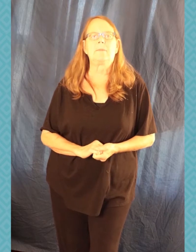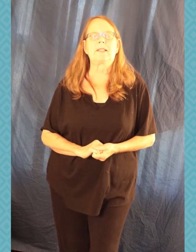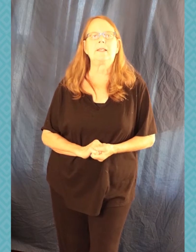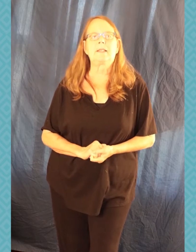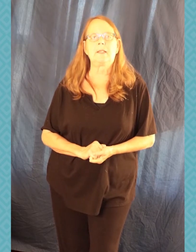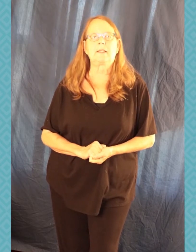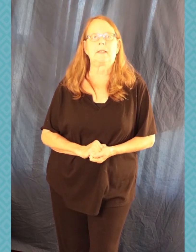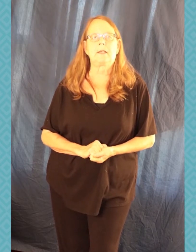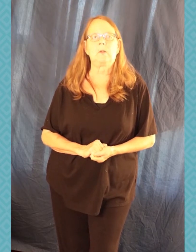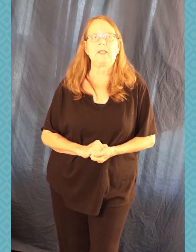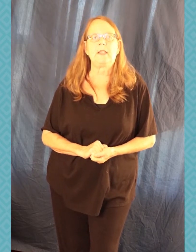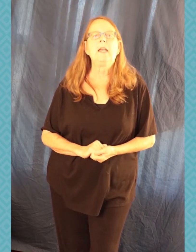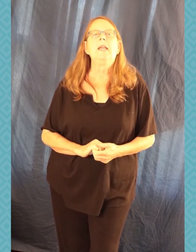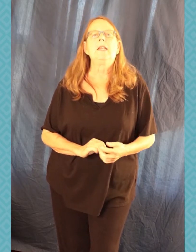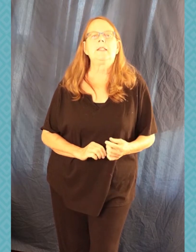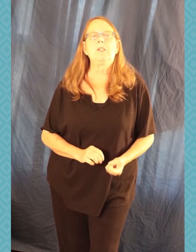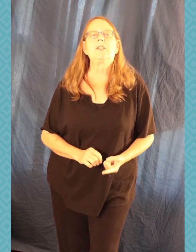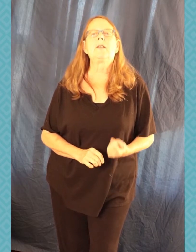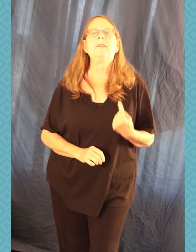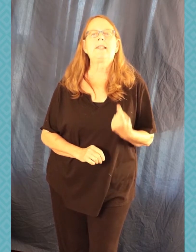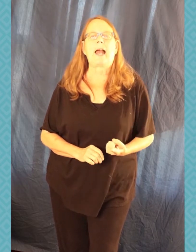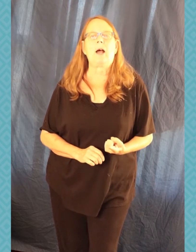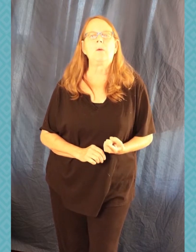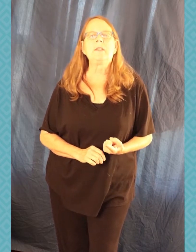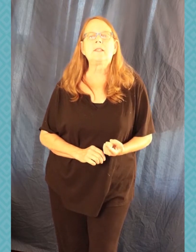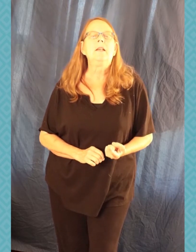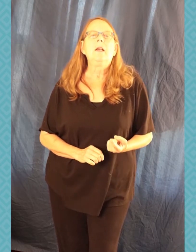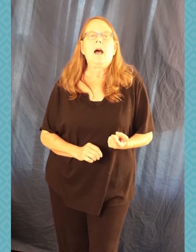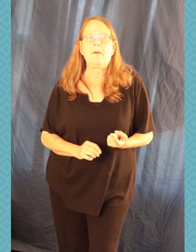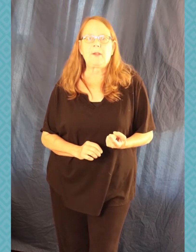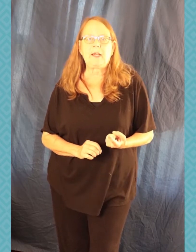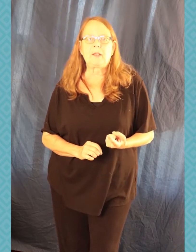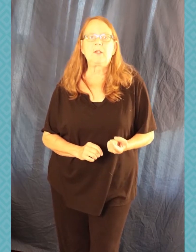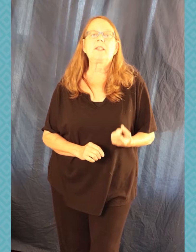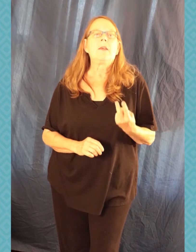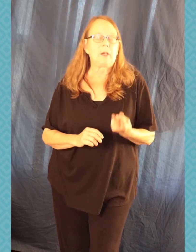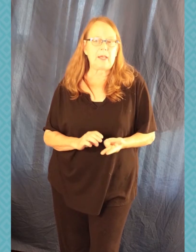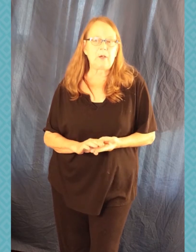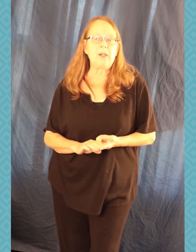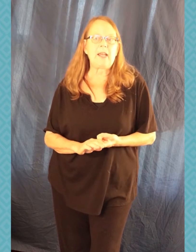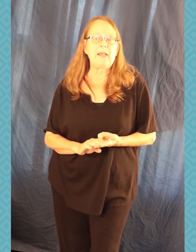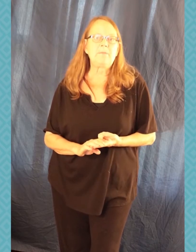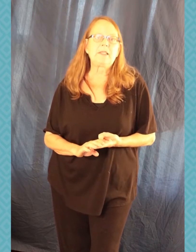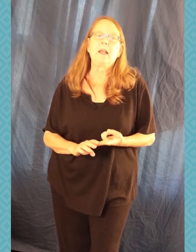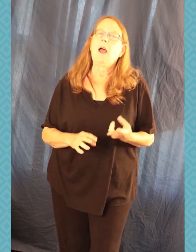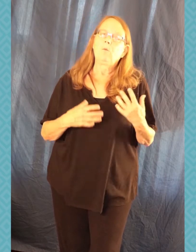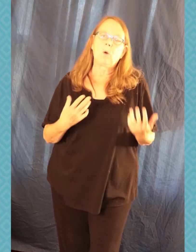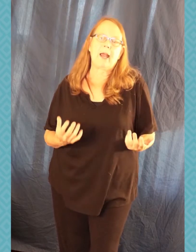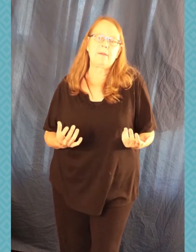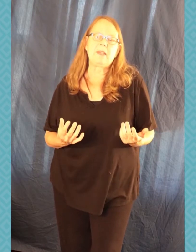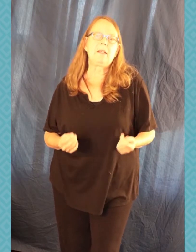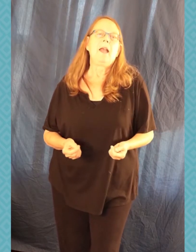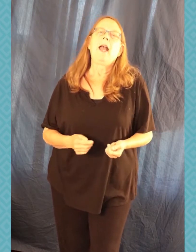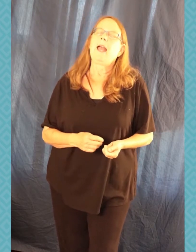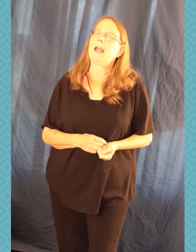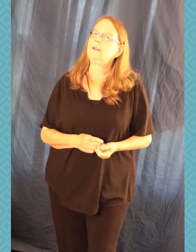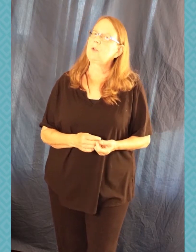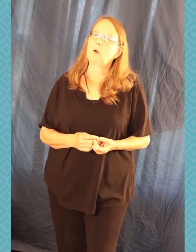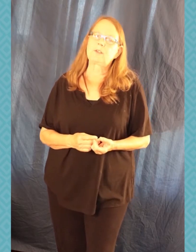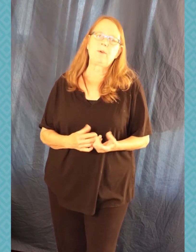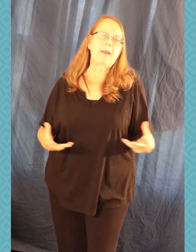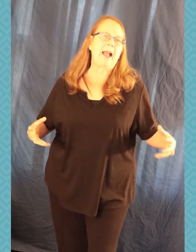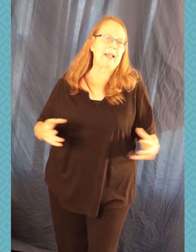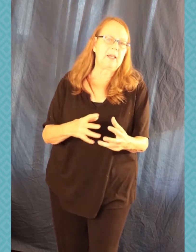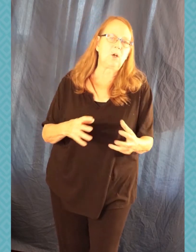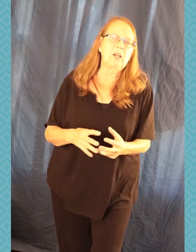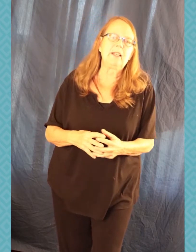of concepts and skills that they'll need. It teaches them sounds of the letters, the letter names, rhyming, and